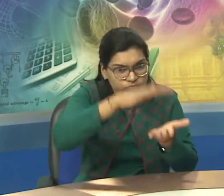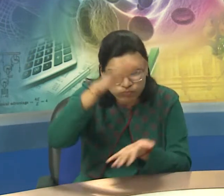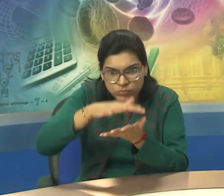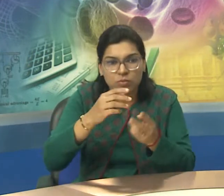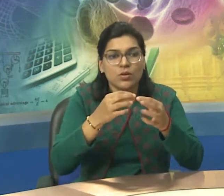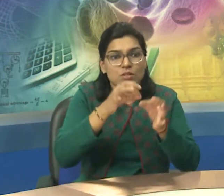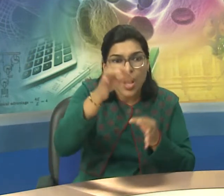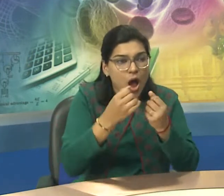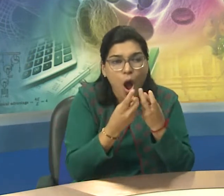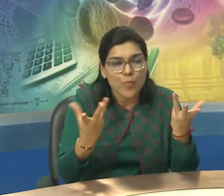BPO.